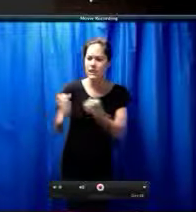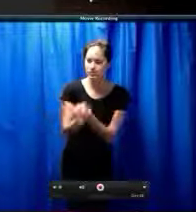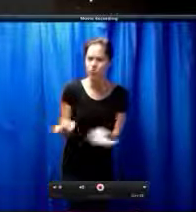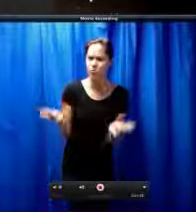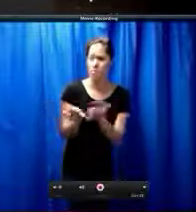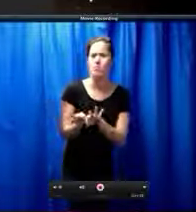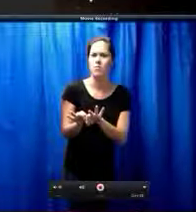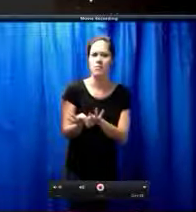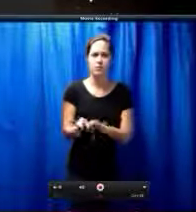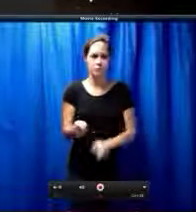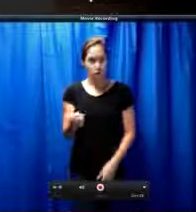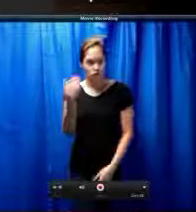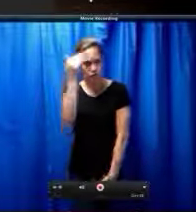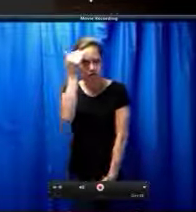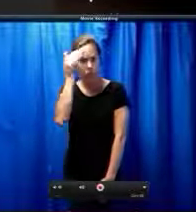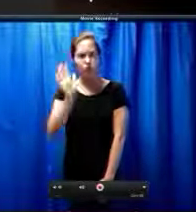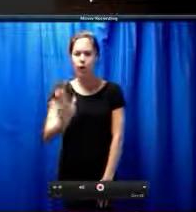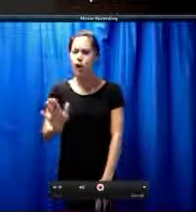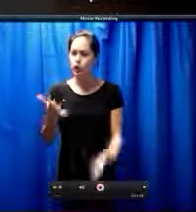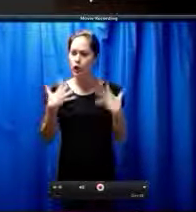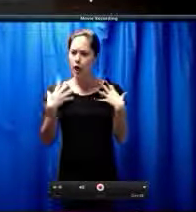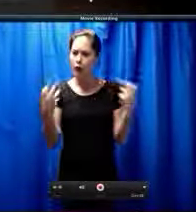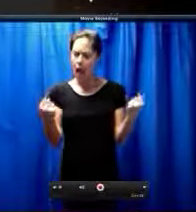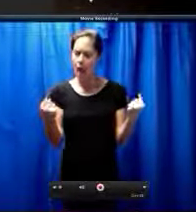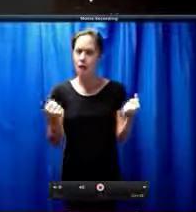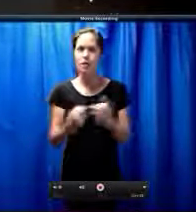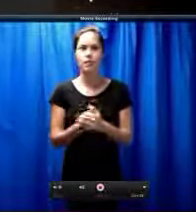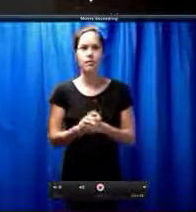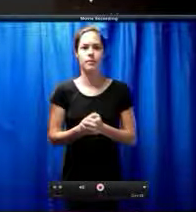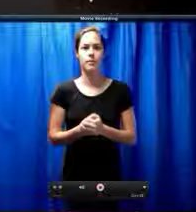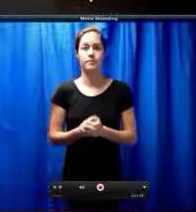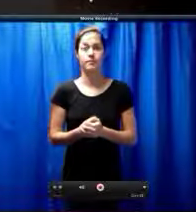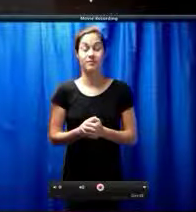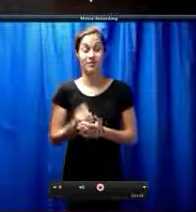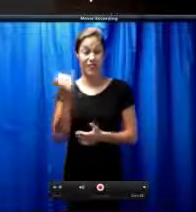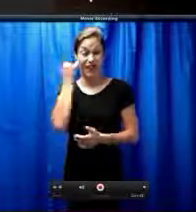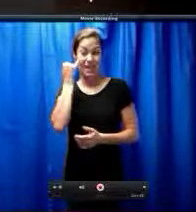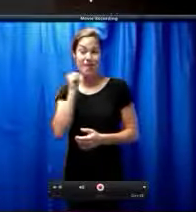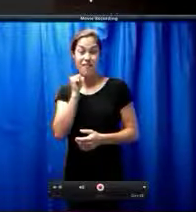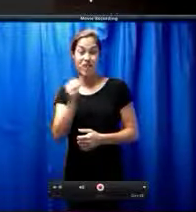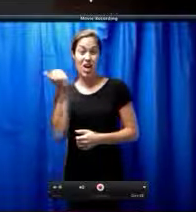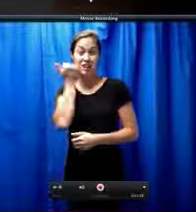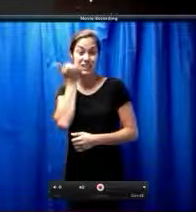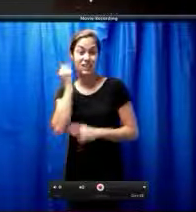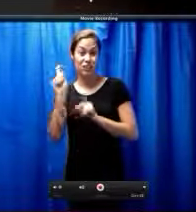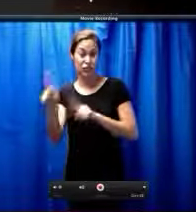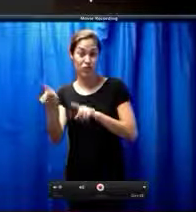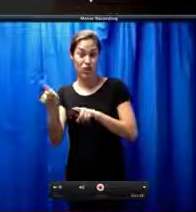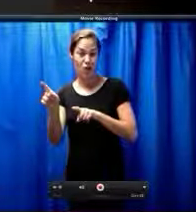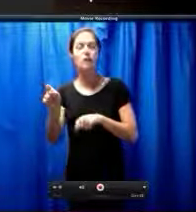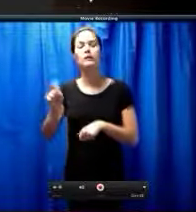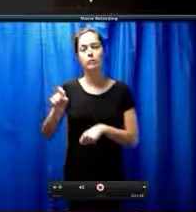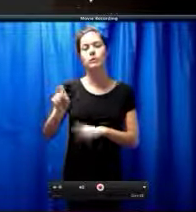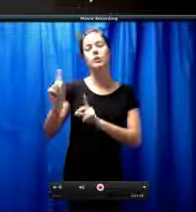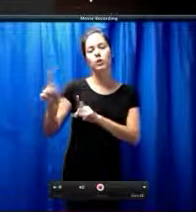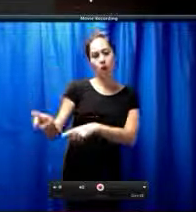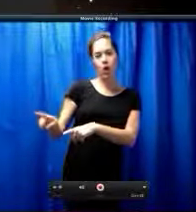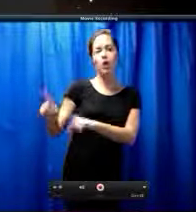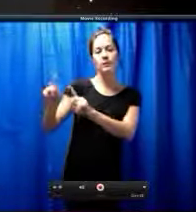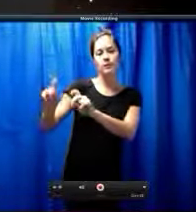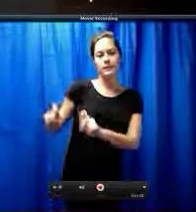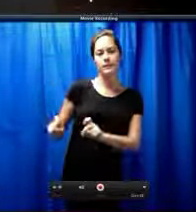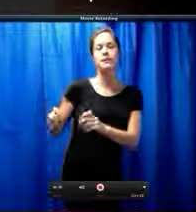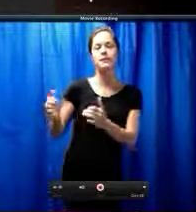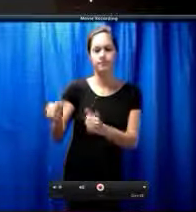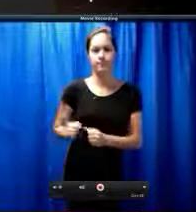those of you who are not seeing the dentist, please get yourself in because it's important, okay? The incident rate of cancer, of